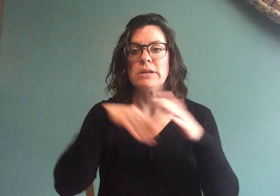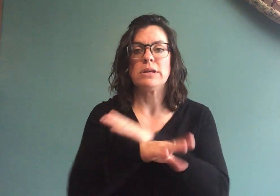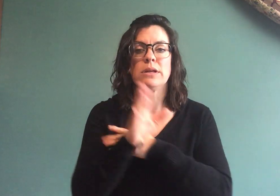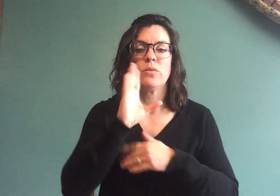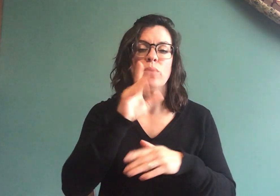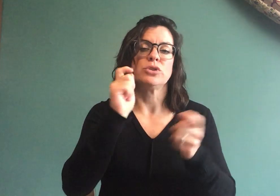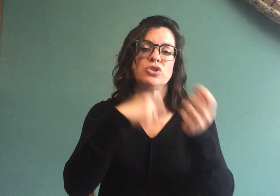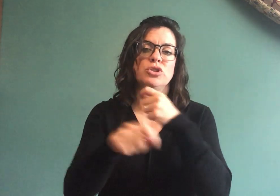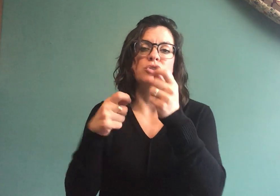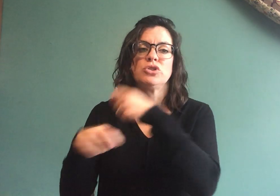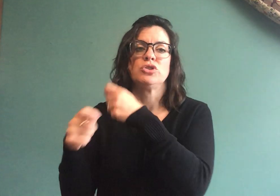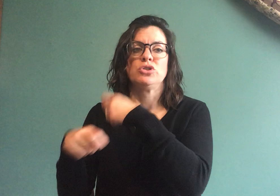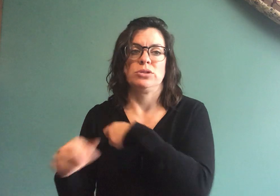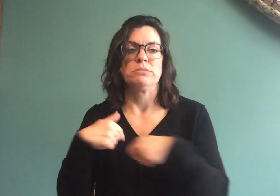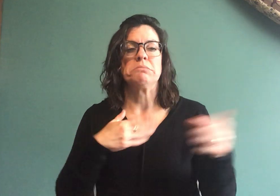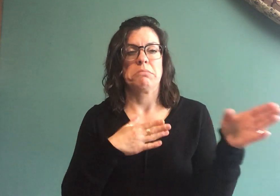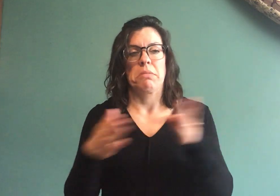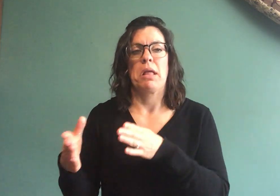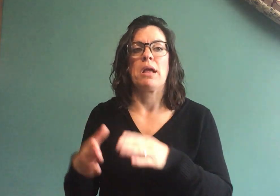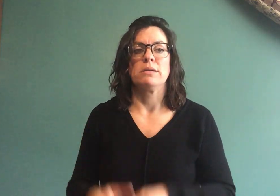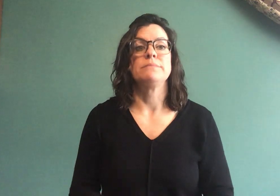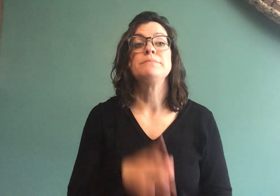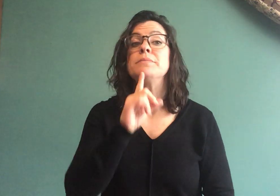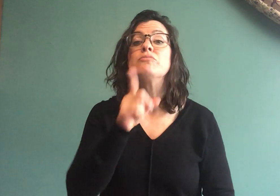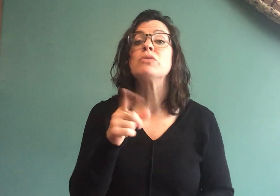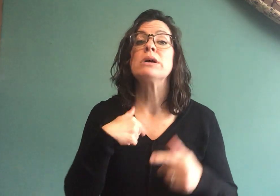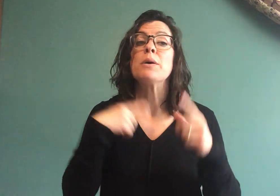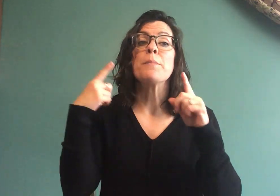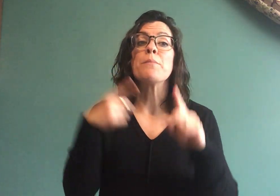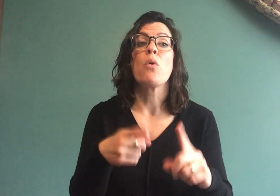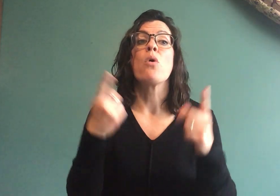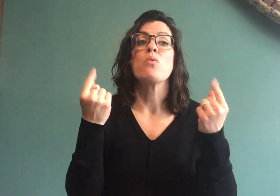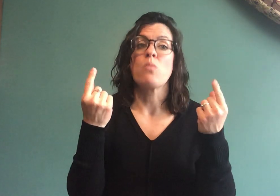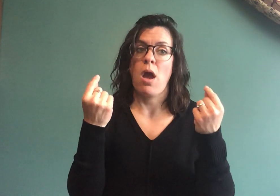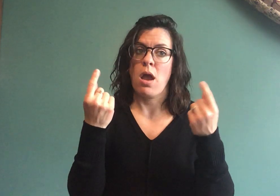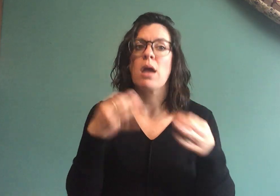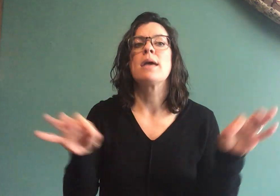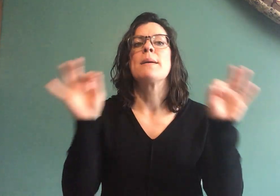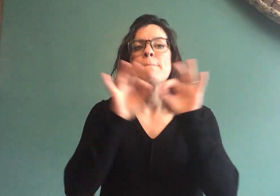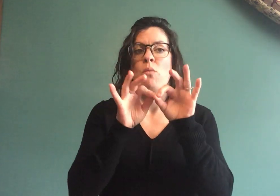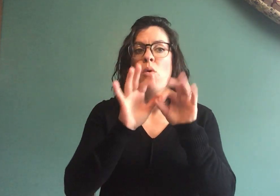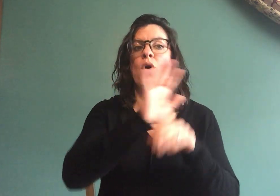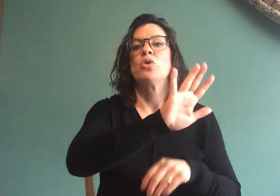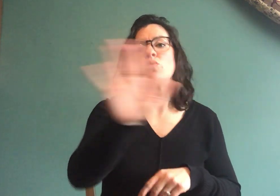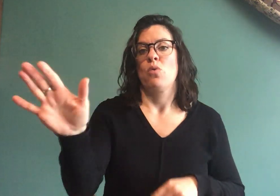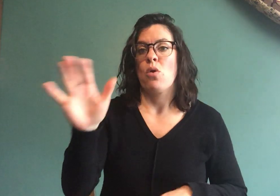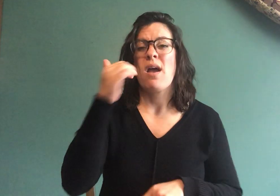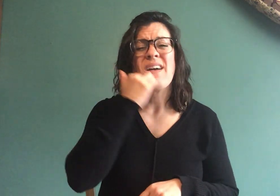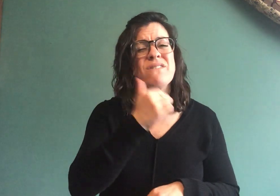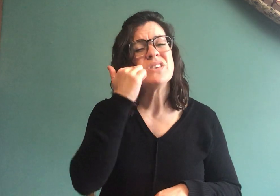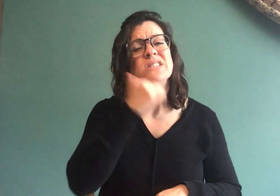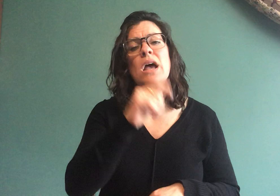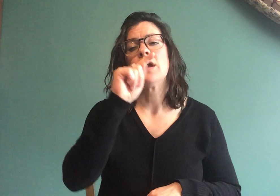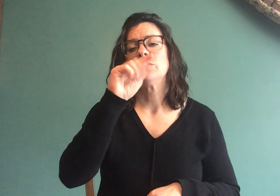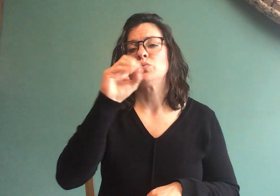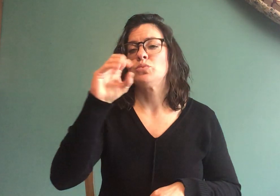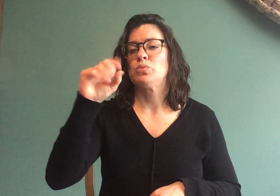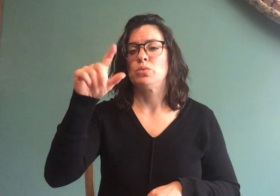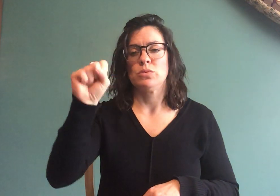this? All right. You inspect your tool. If that piece is broken off, what are you